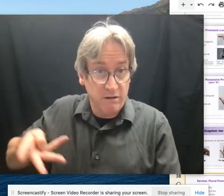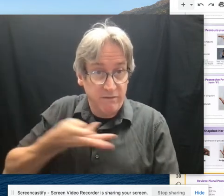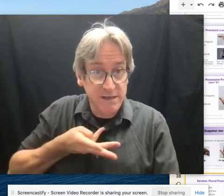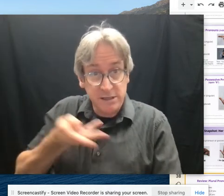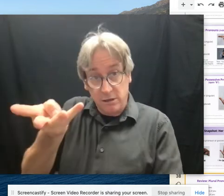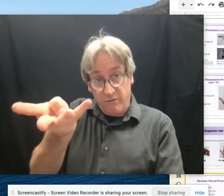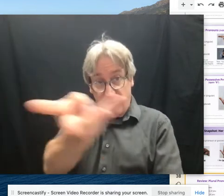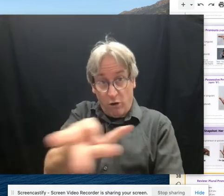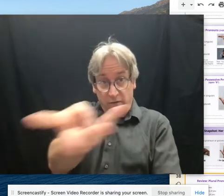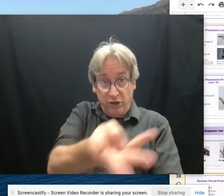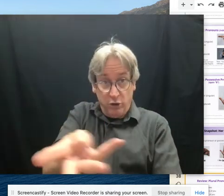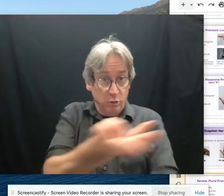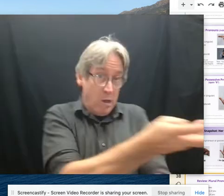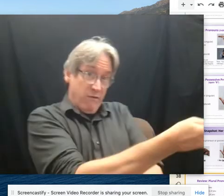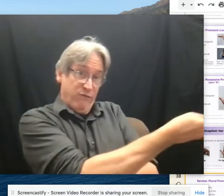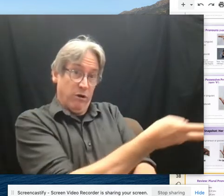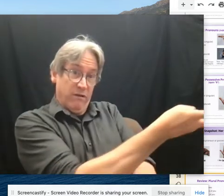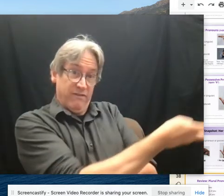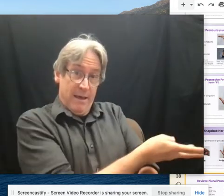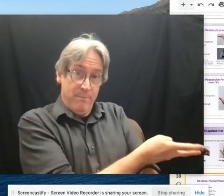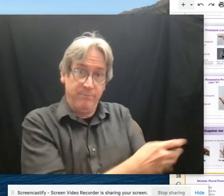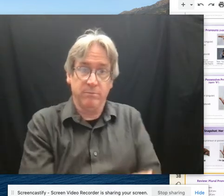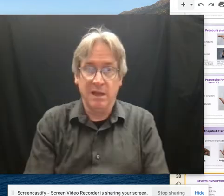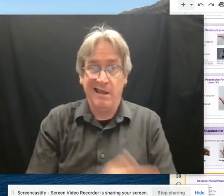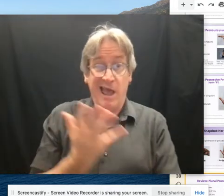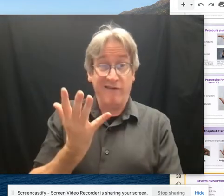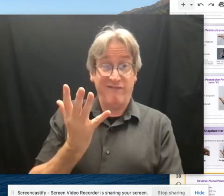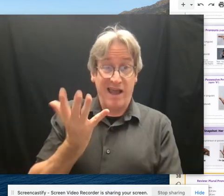Four of us, four of you, four of them.